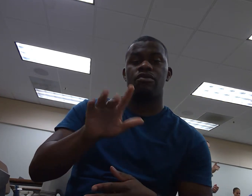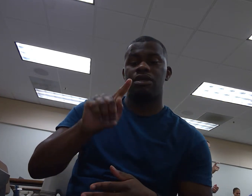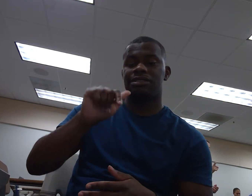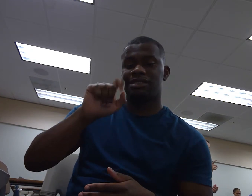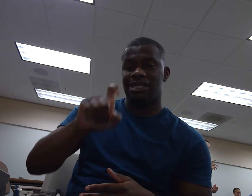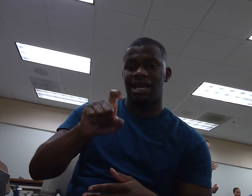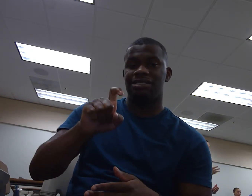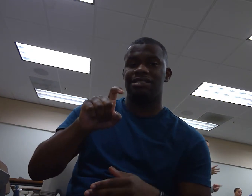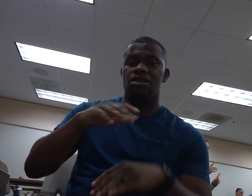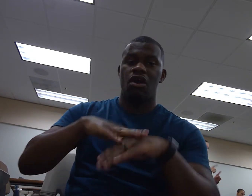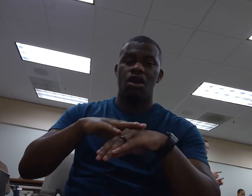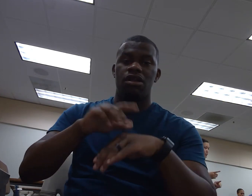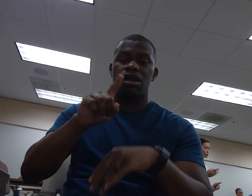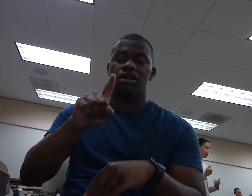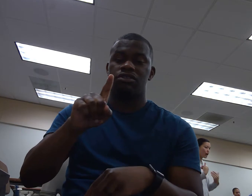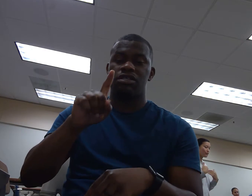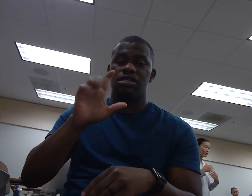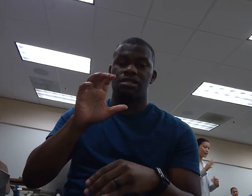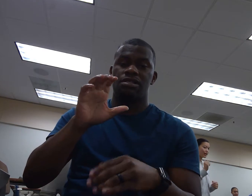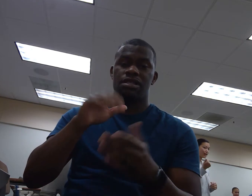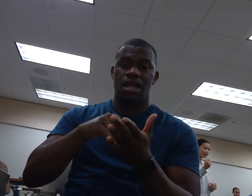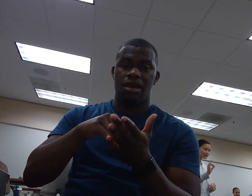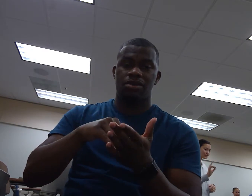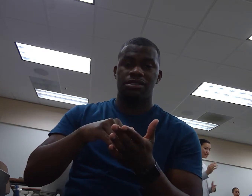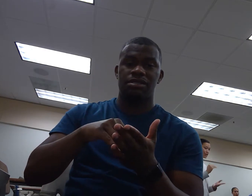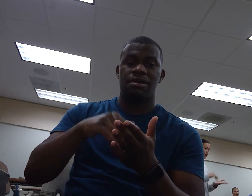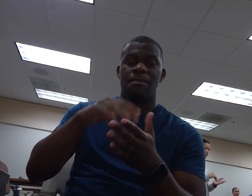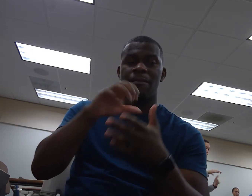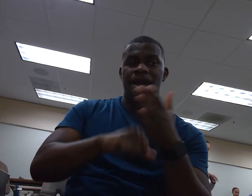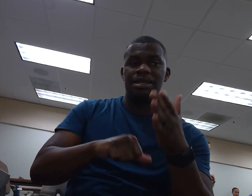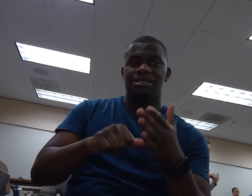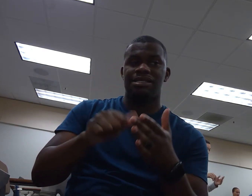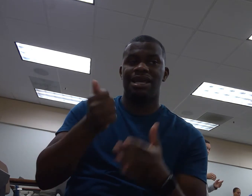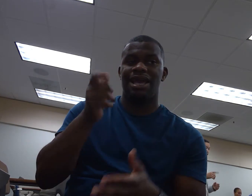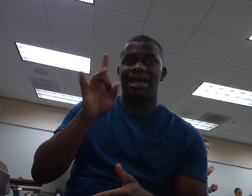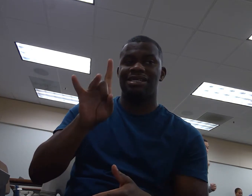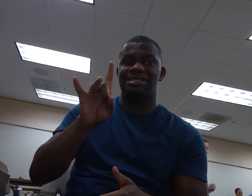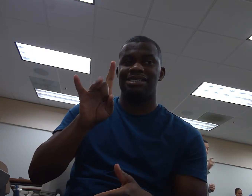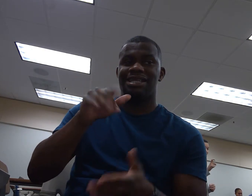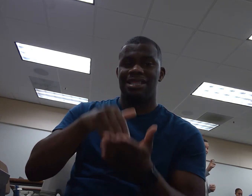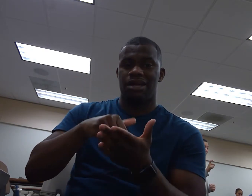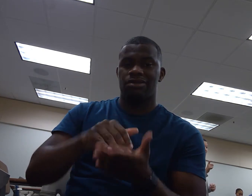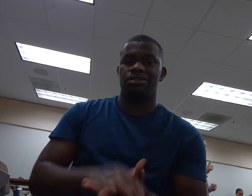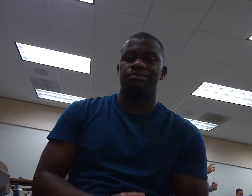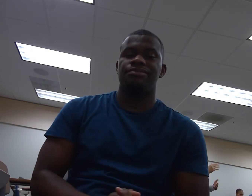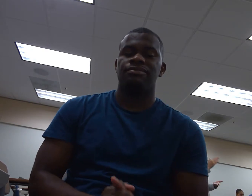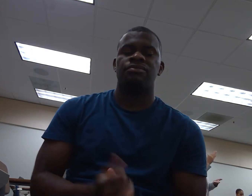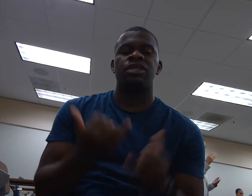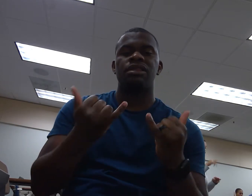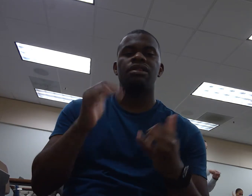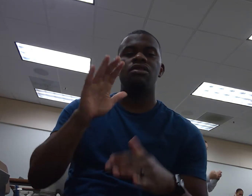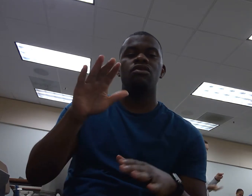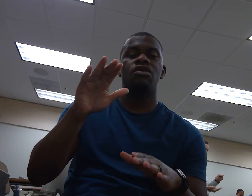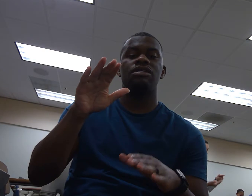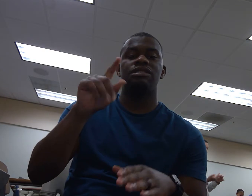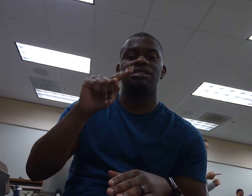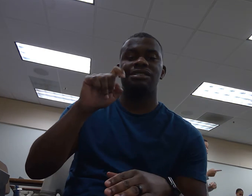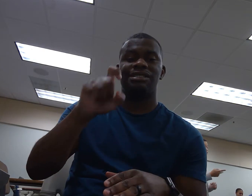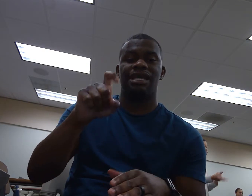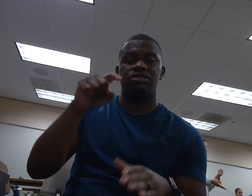So your taxable income would go down to $82,000. And so you'll save roughly your tax rate